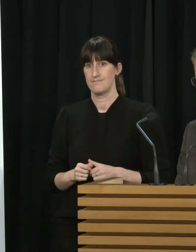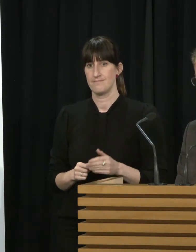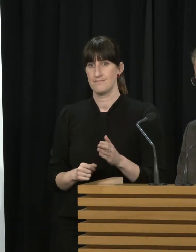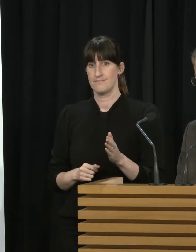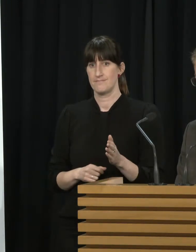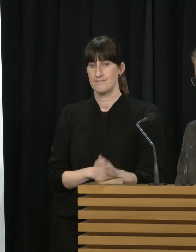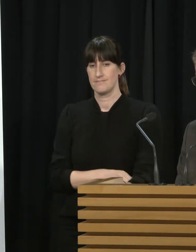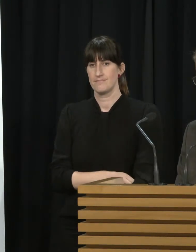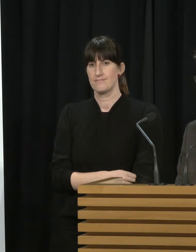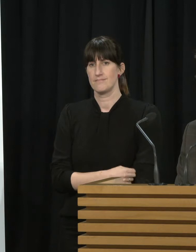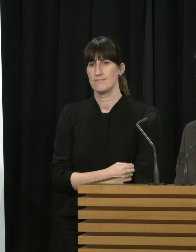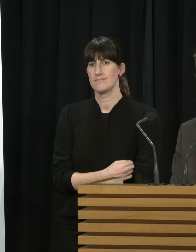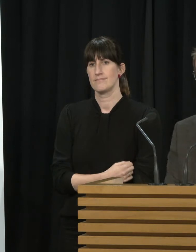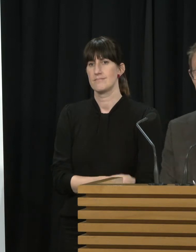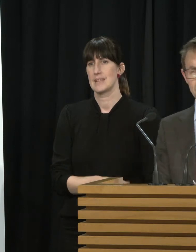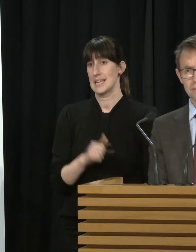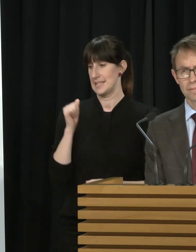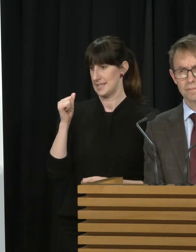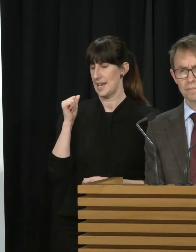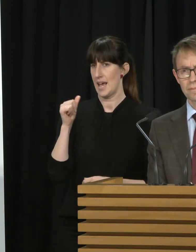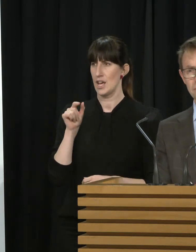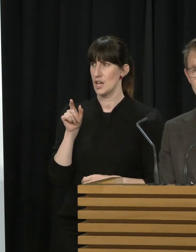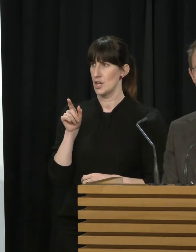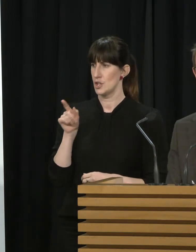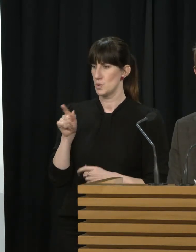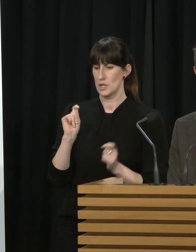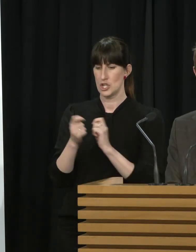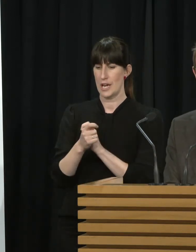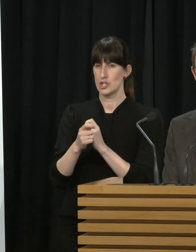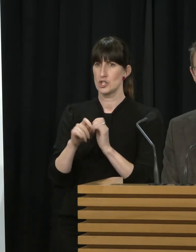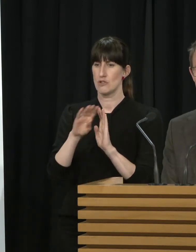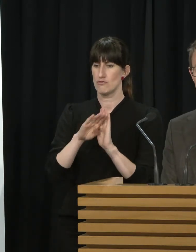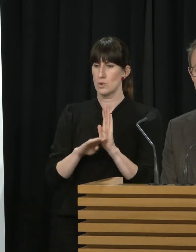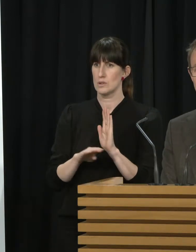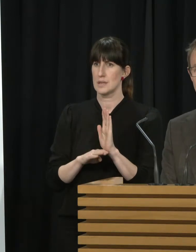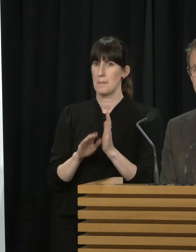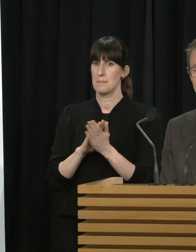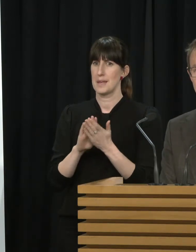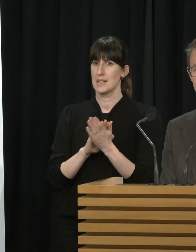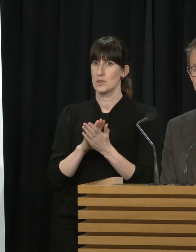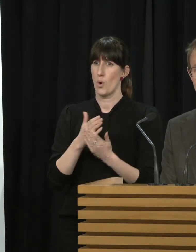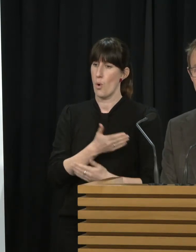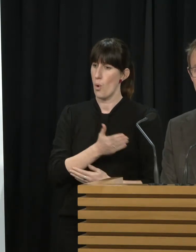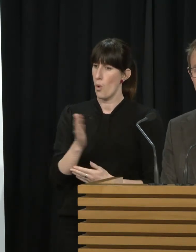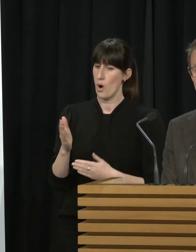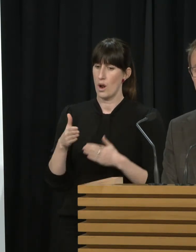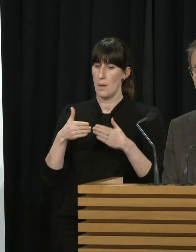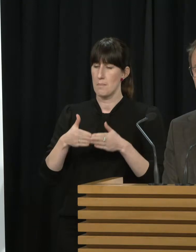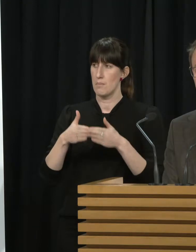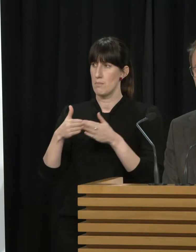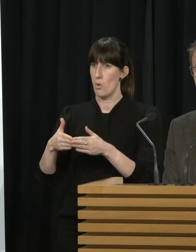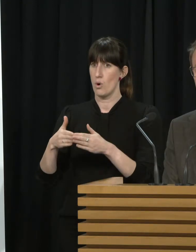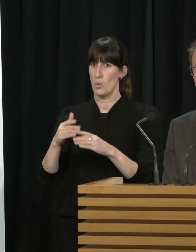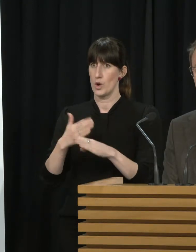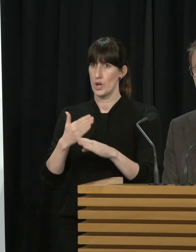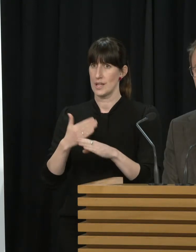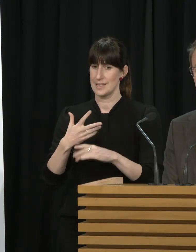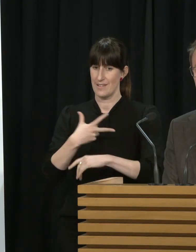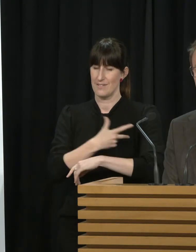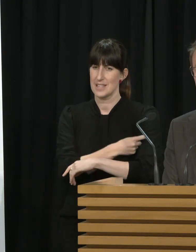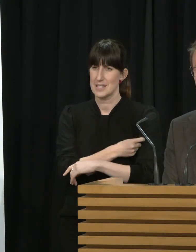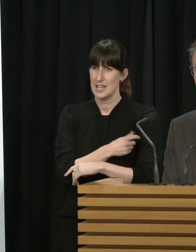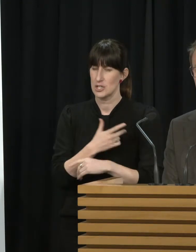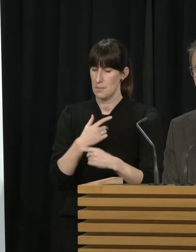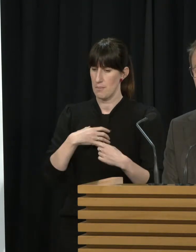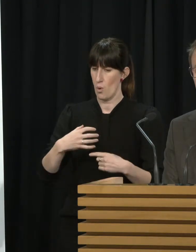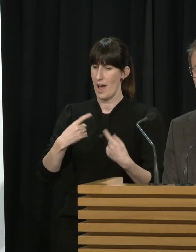suddenly change the rules yesterday to make vaccines more available to all port workers, even peripheral port workers? Sorry, what